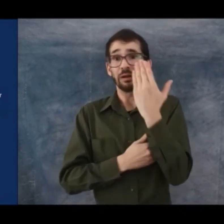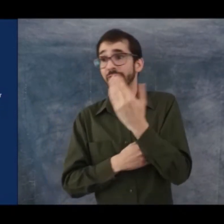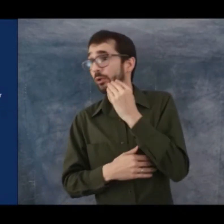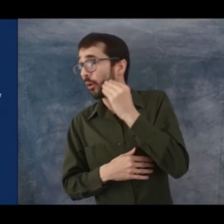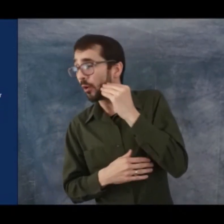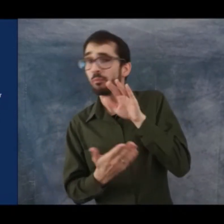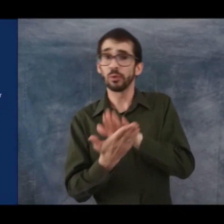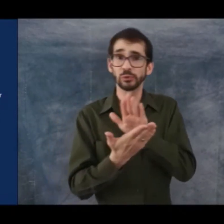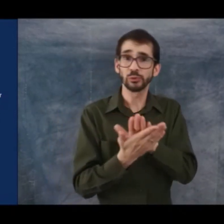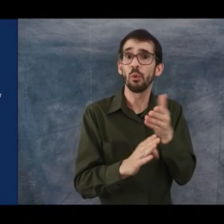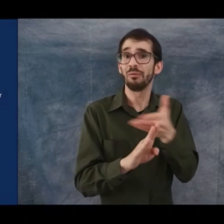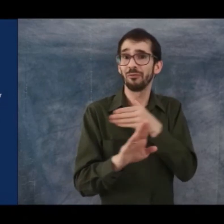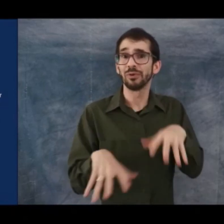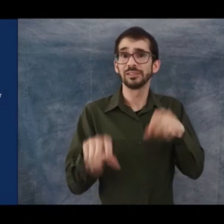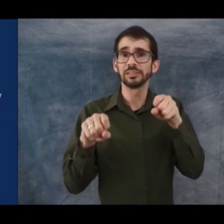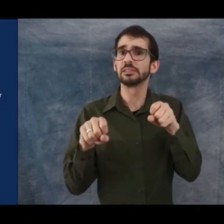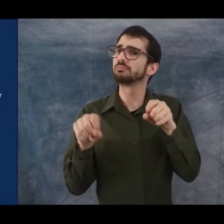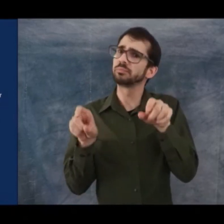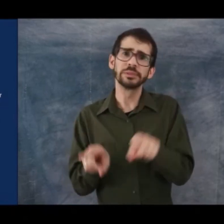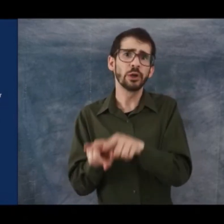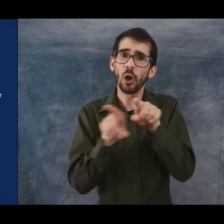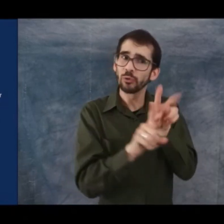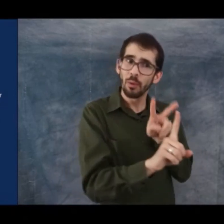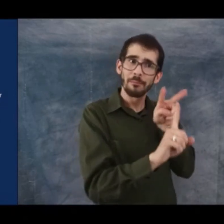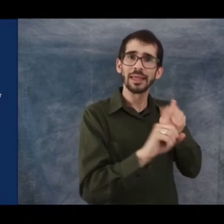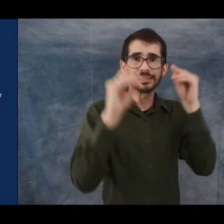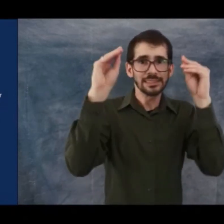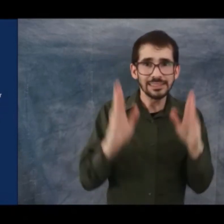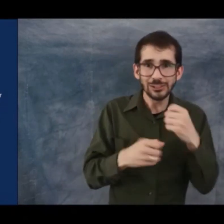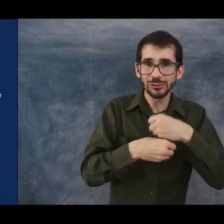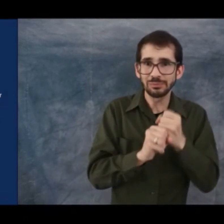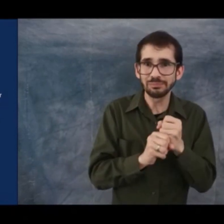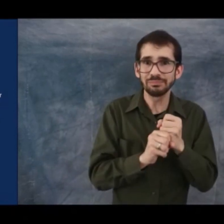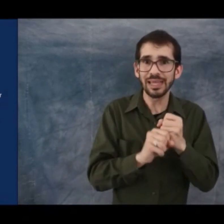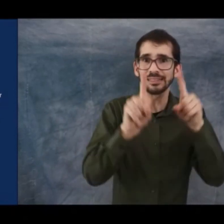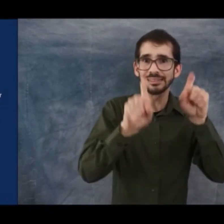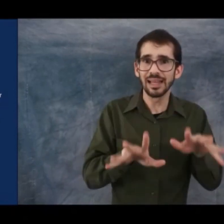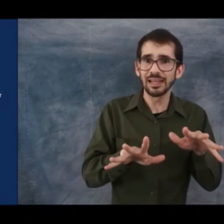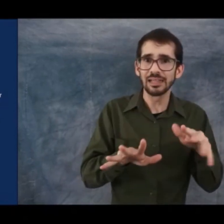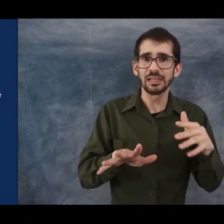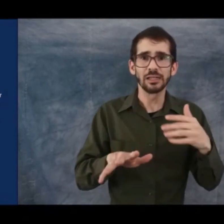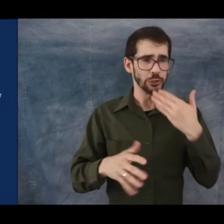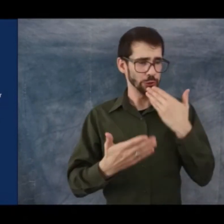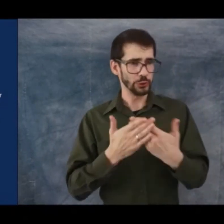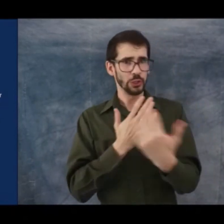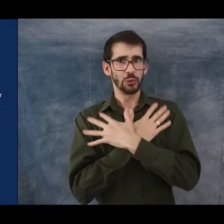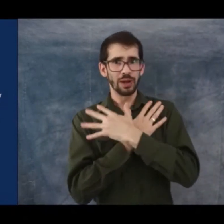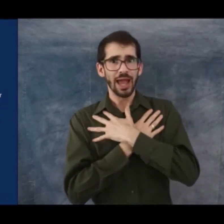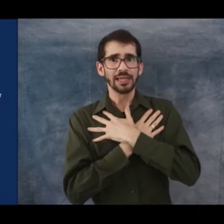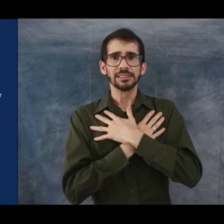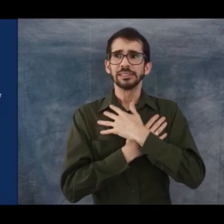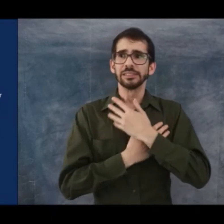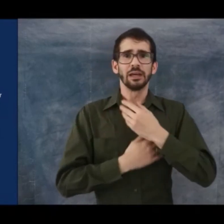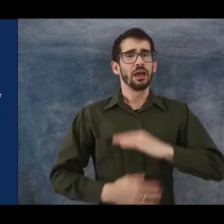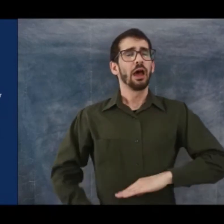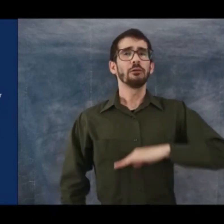same guidance applies for teacher-made tests. Getting good rest and having food on your stomach makes a